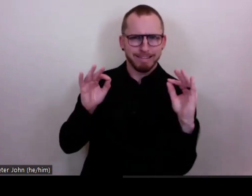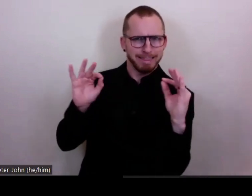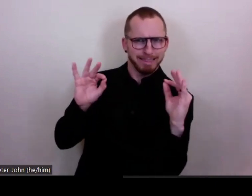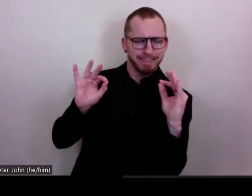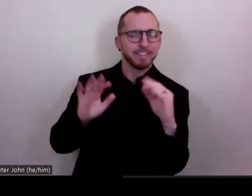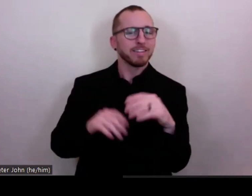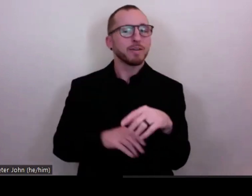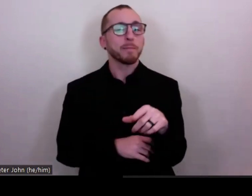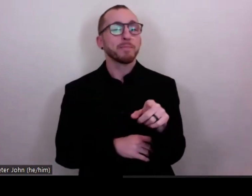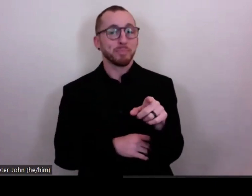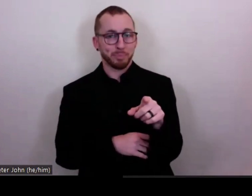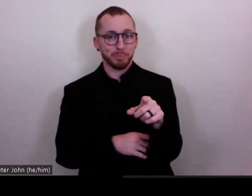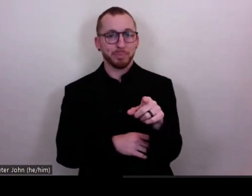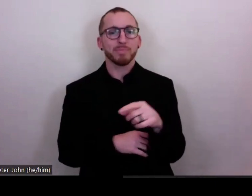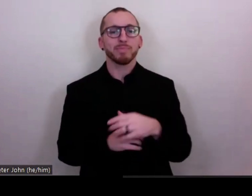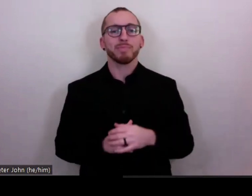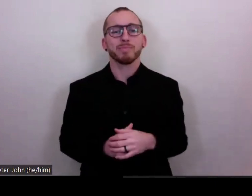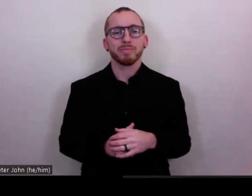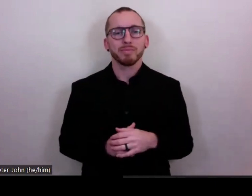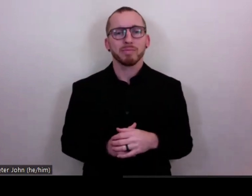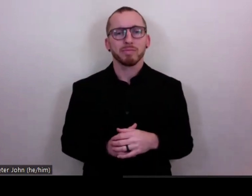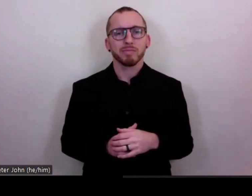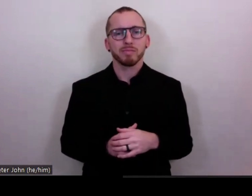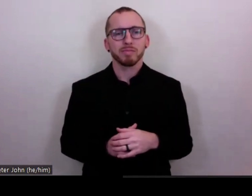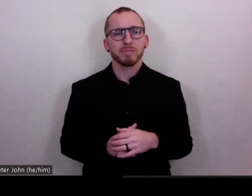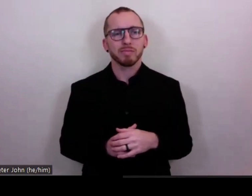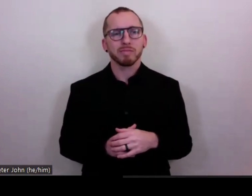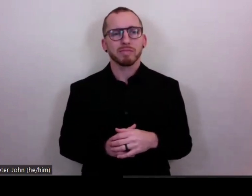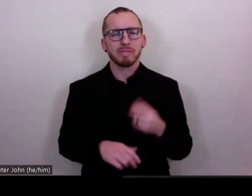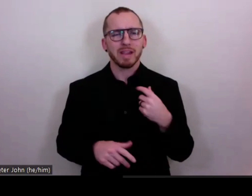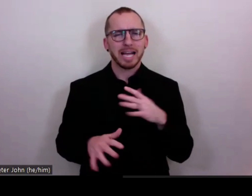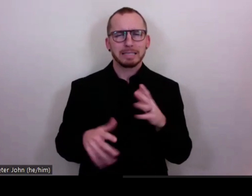Yeah, I don't know if that will